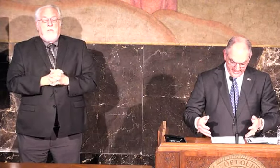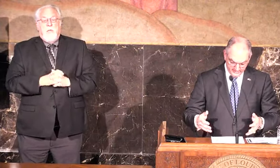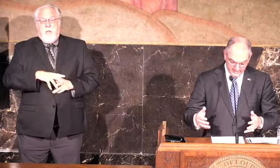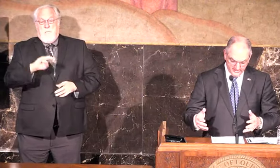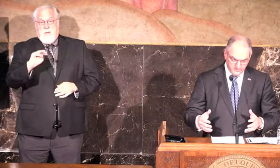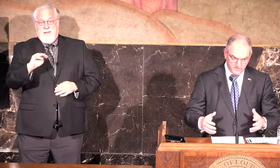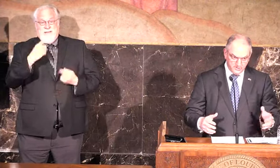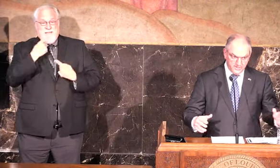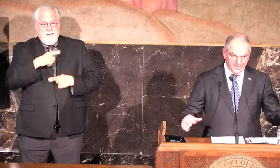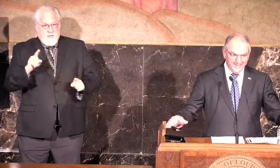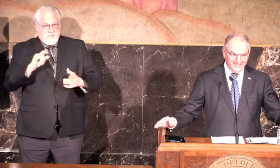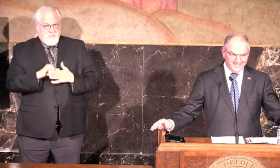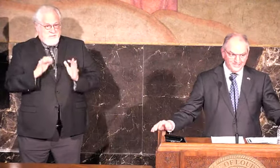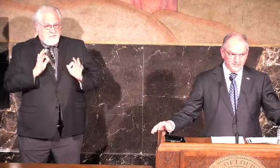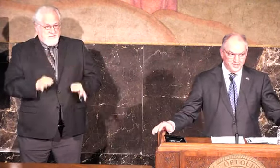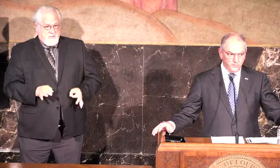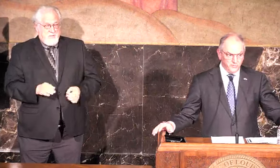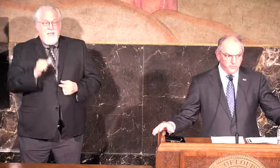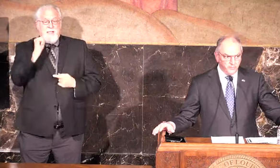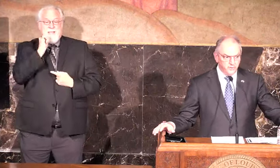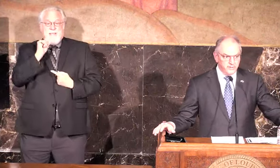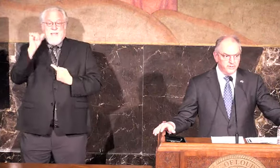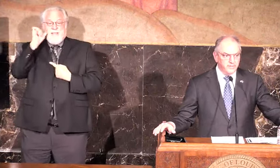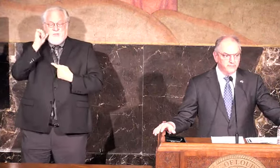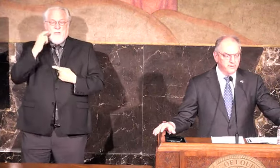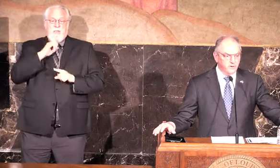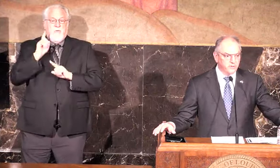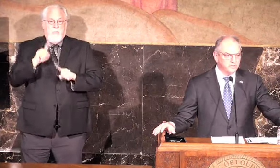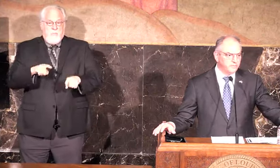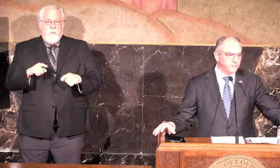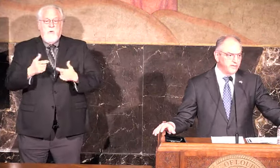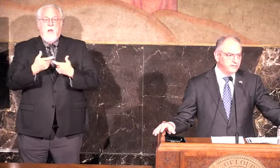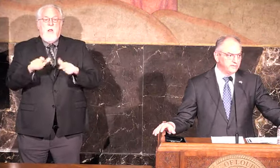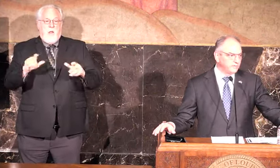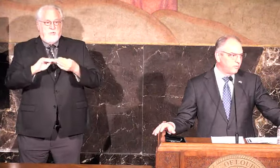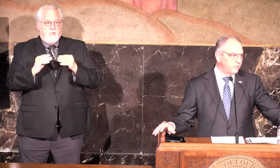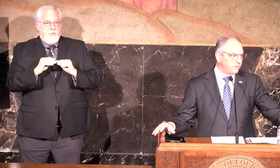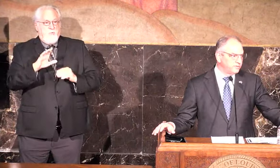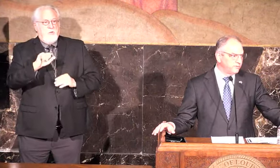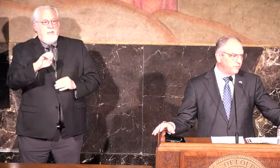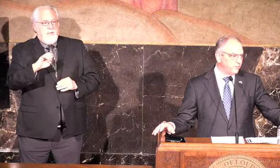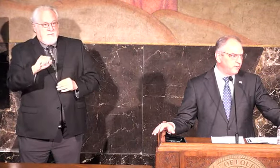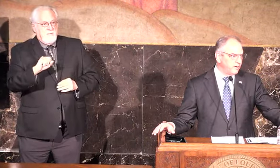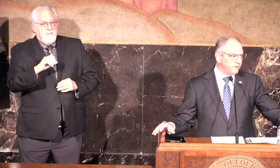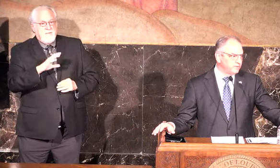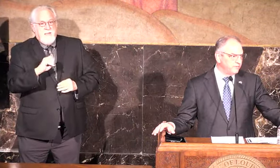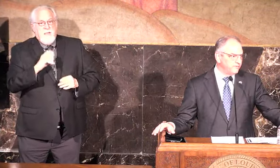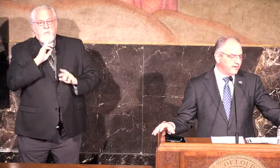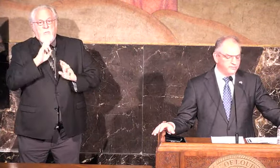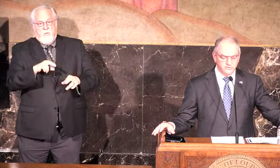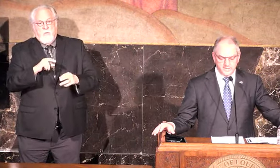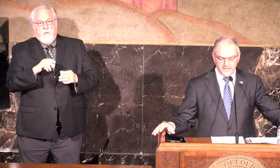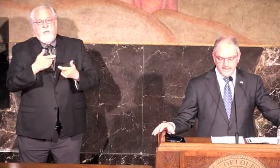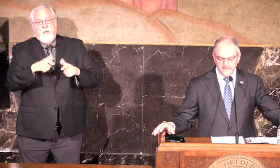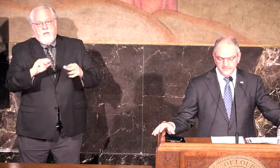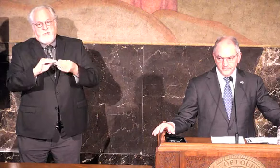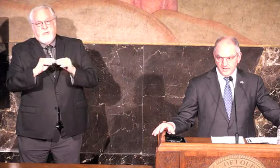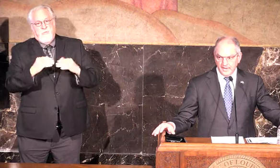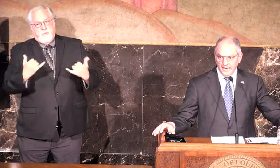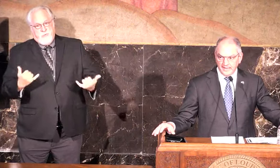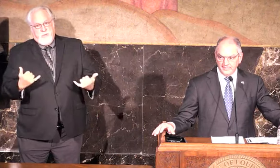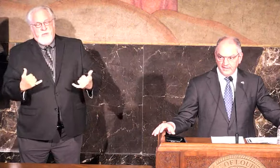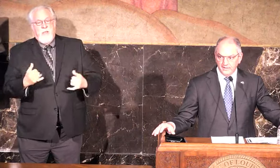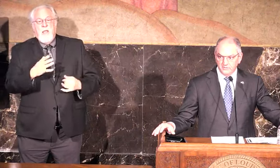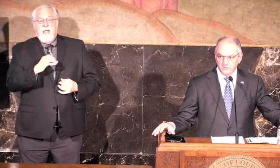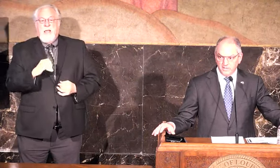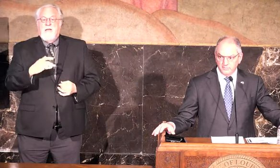Monday, I announced that decision. Yesterday, we reported a very large number of cases, and we're reporting a large number of cases today.